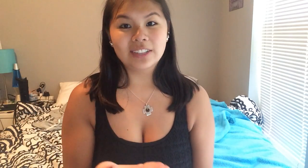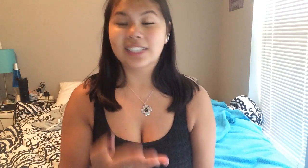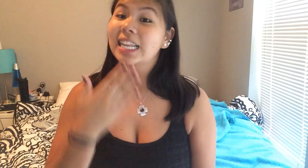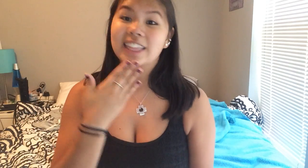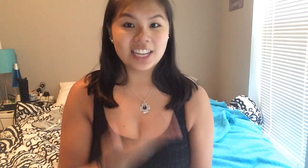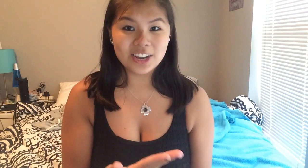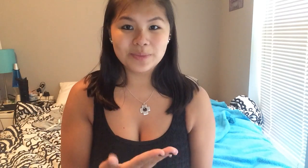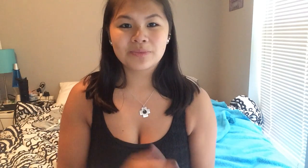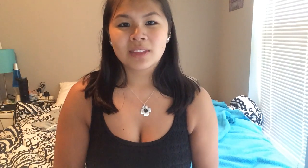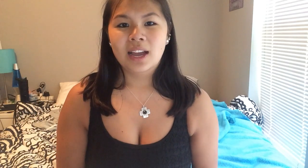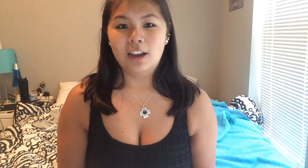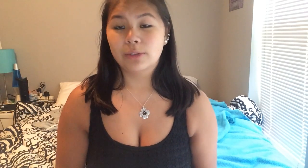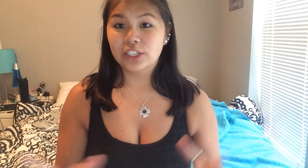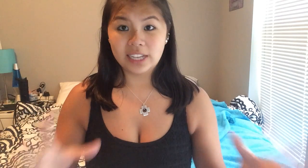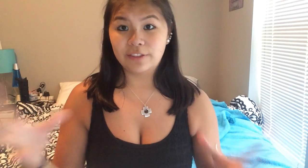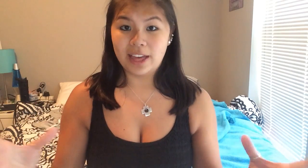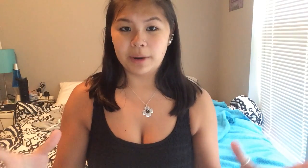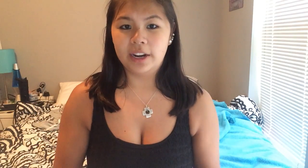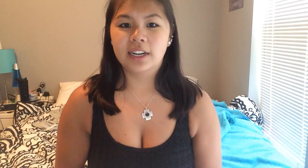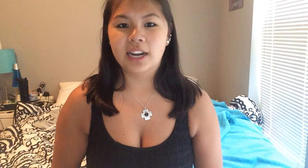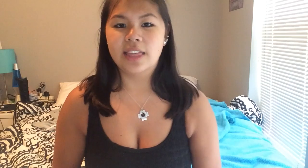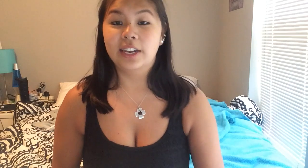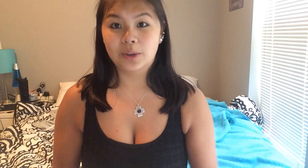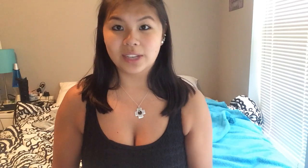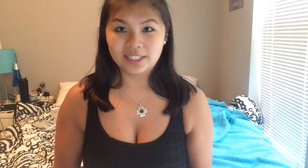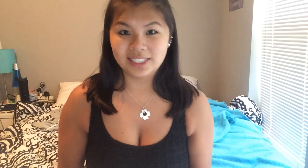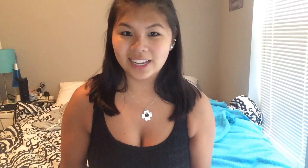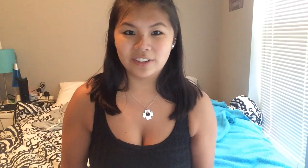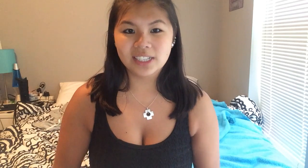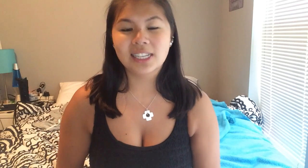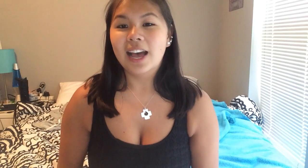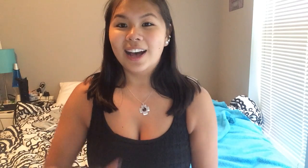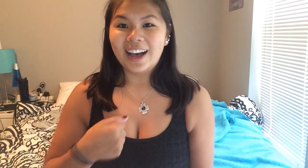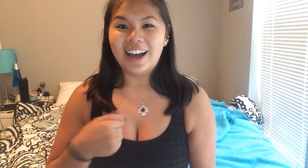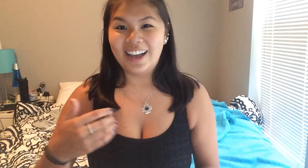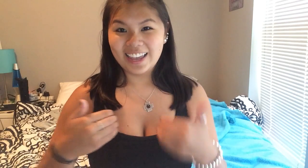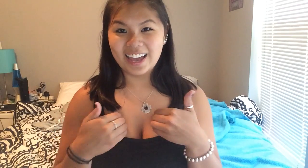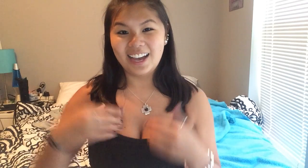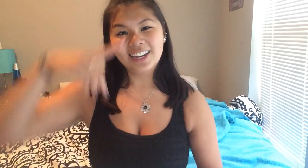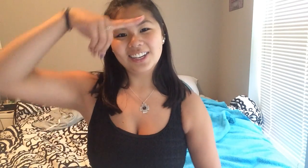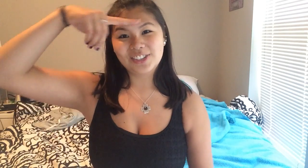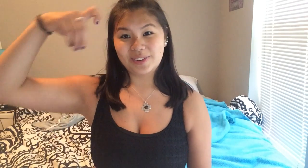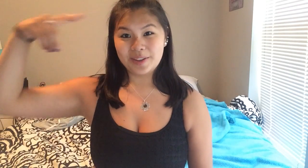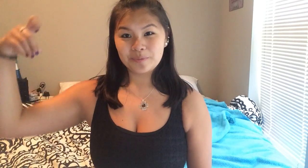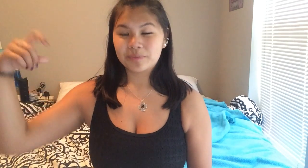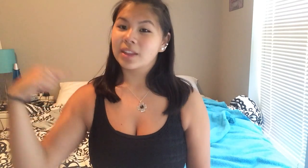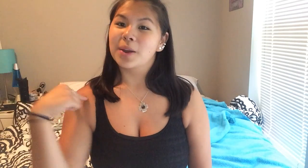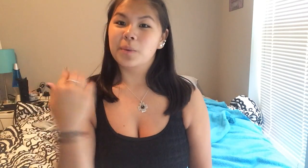thank you. So I just said it for that part, and then it goes on to the second verse. I had a dream.